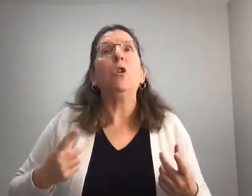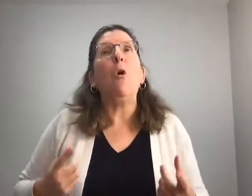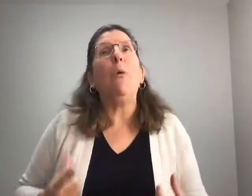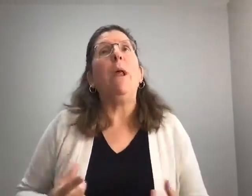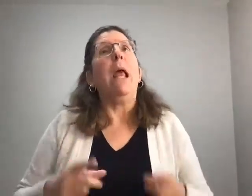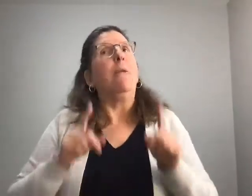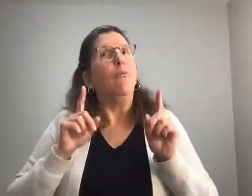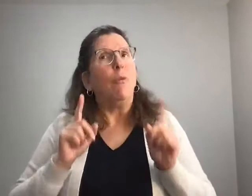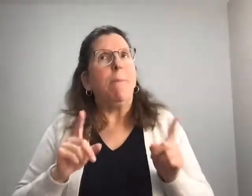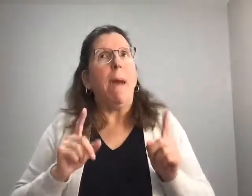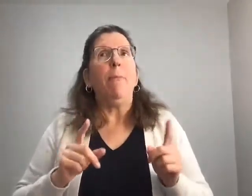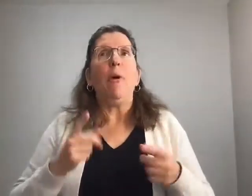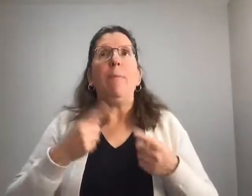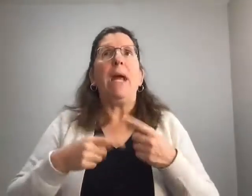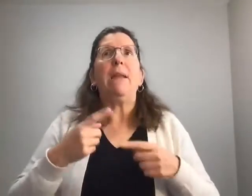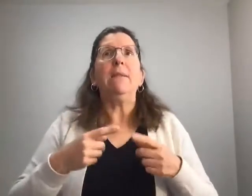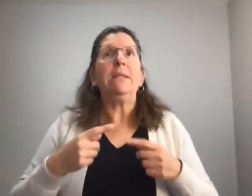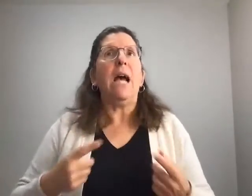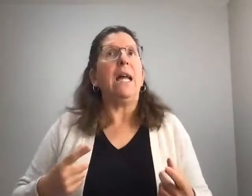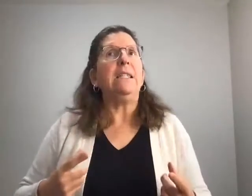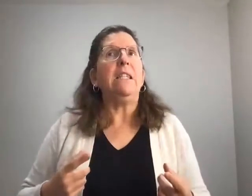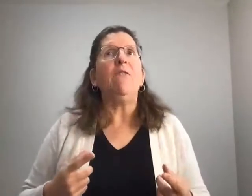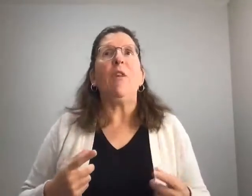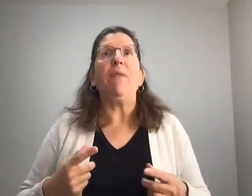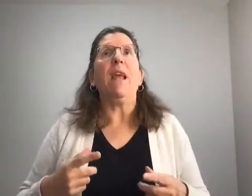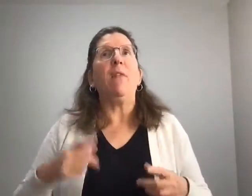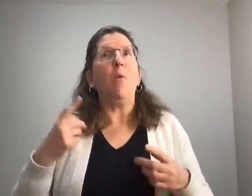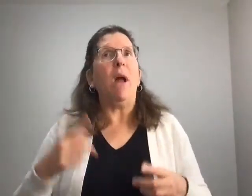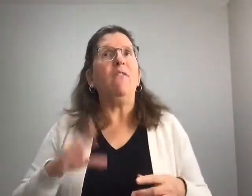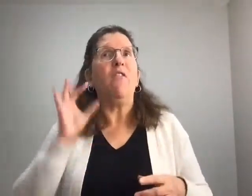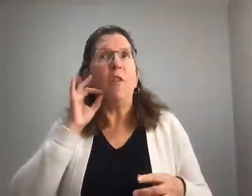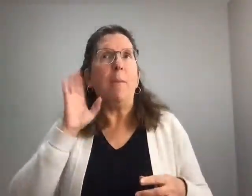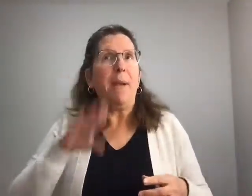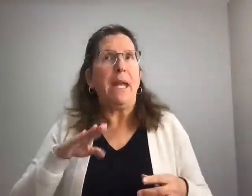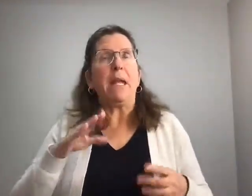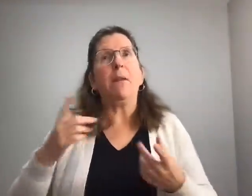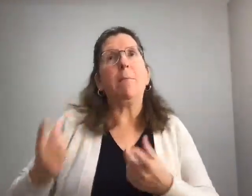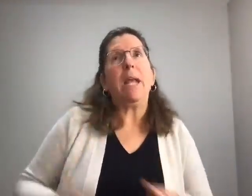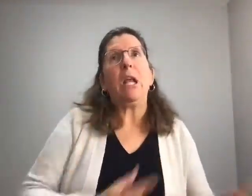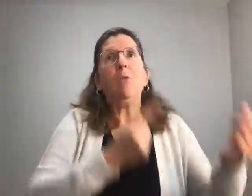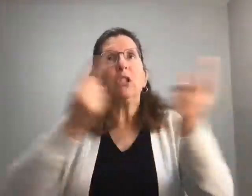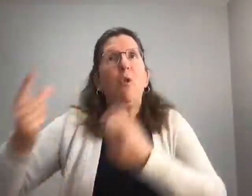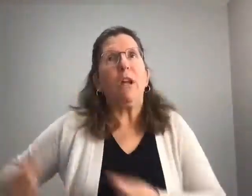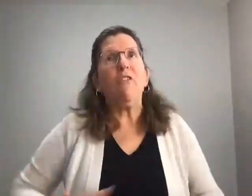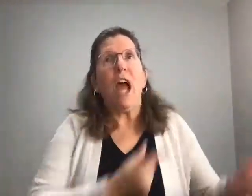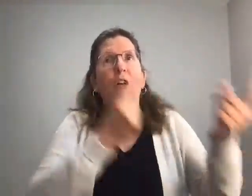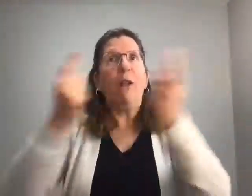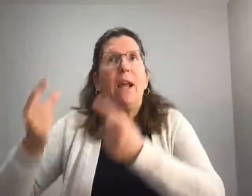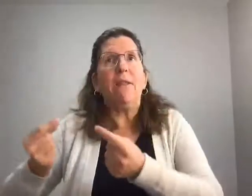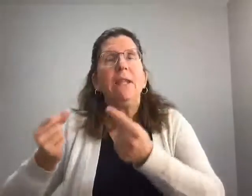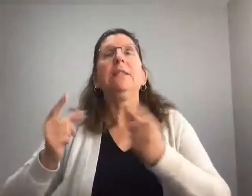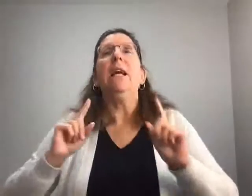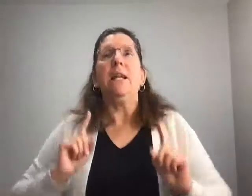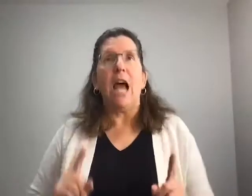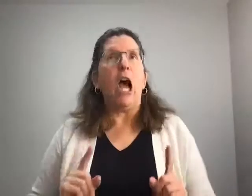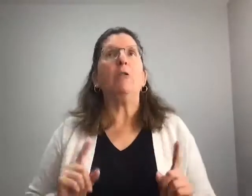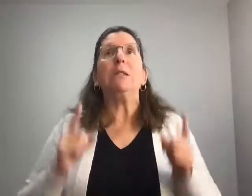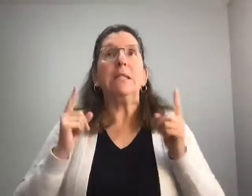So remember, I'm making a sign different than the one for the bee. The bee was going around like this. Now